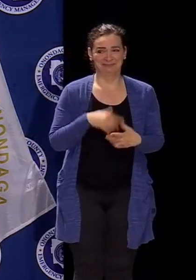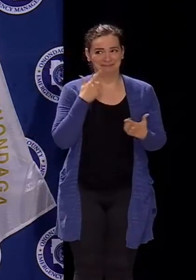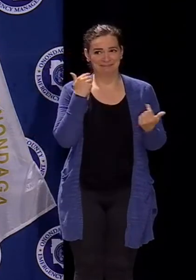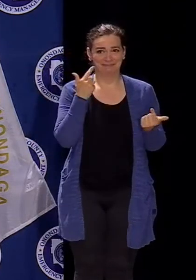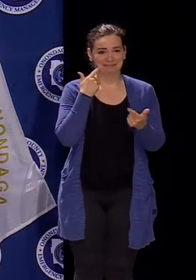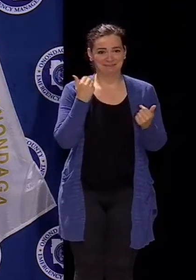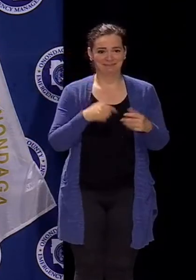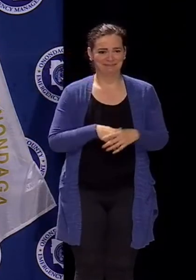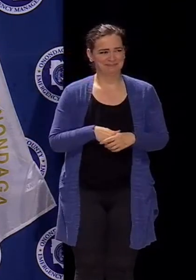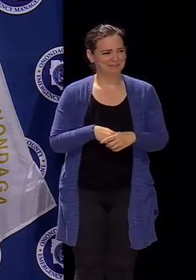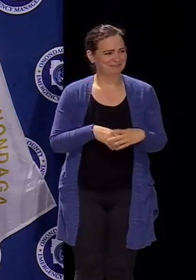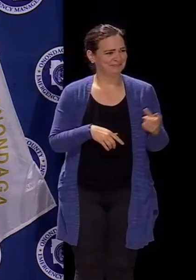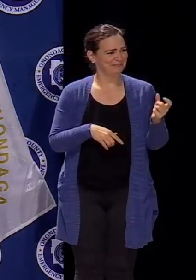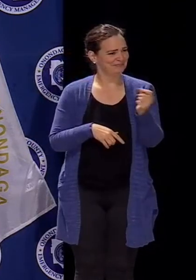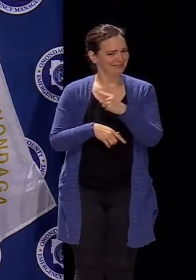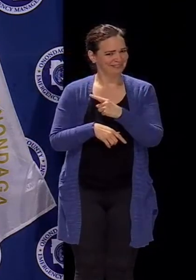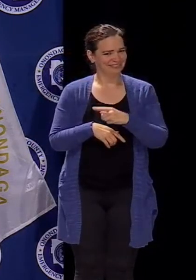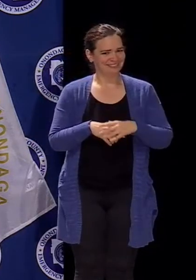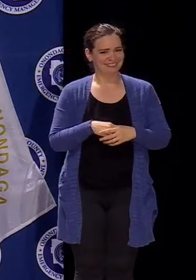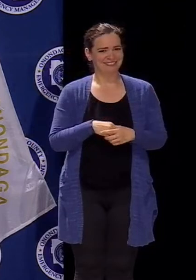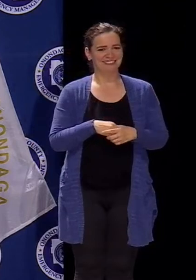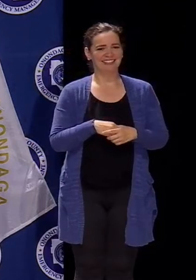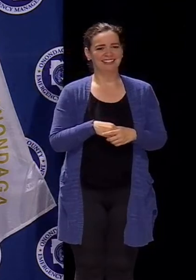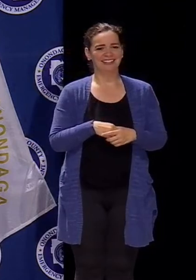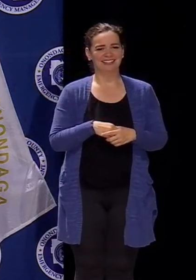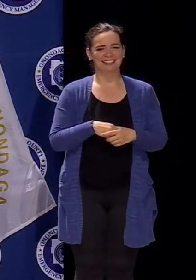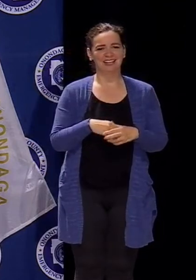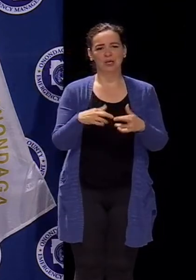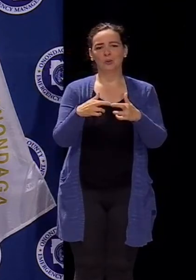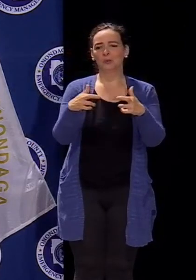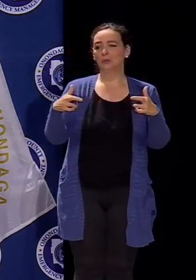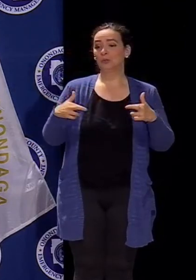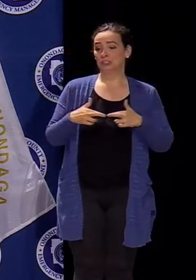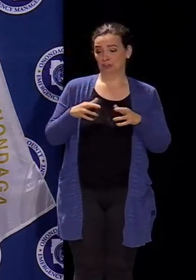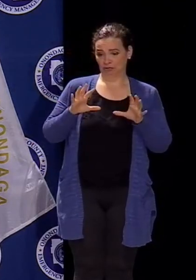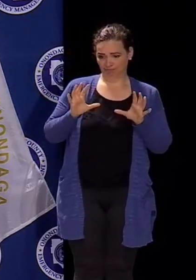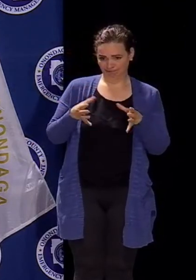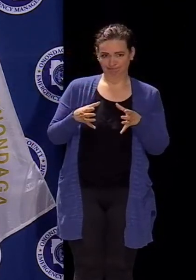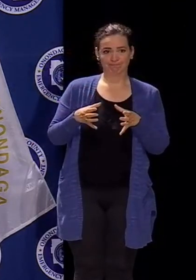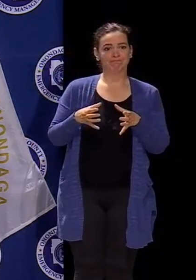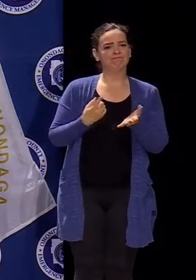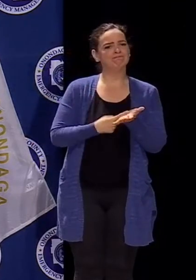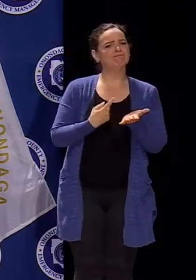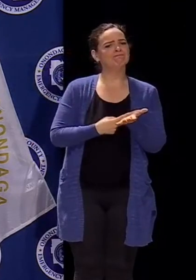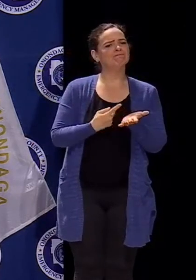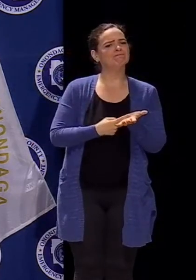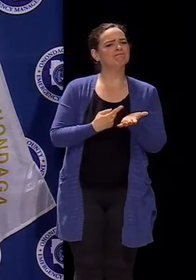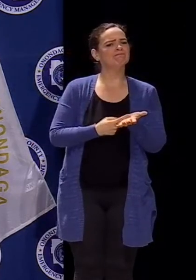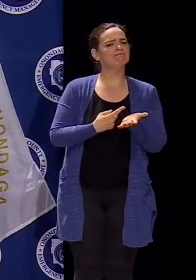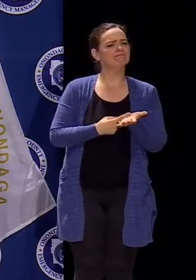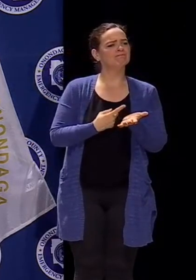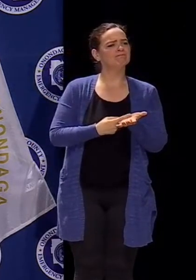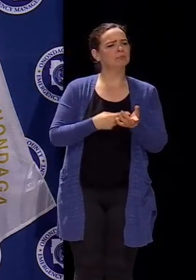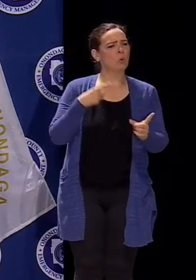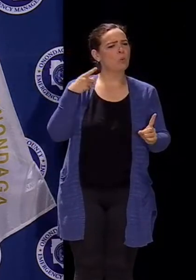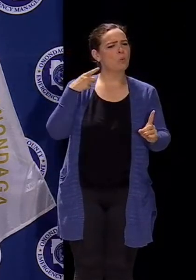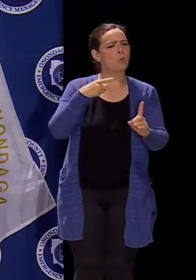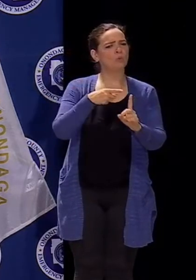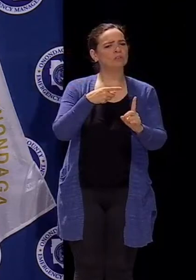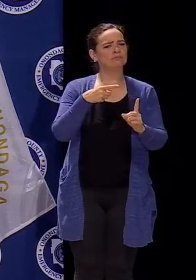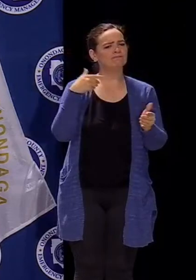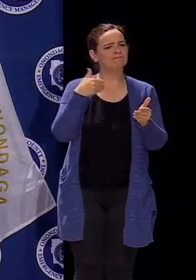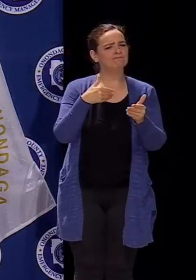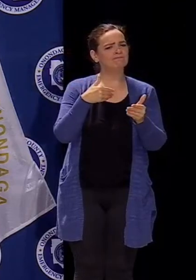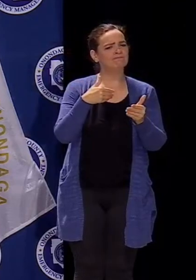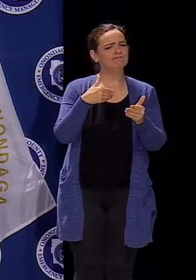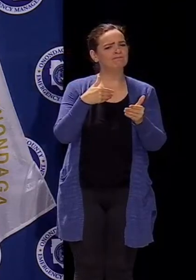What did you talk about today with the regional group? Did you set any short-term goals, some new goals, and any decisions? Yeah,